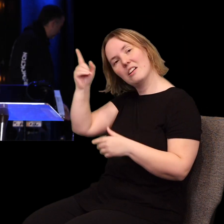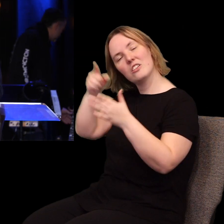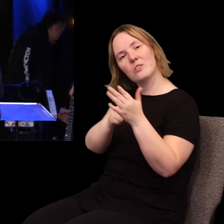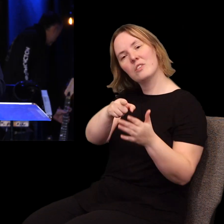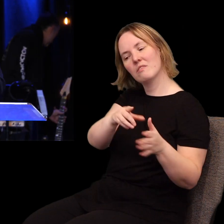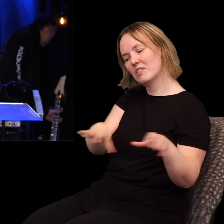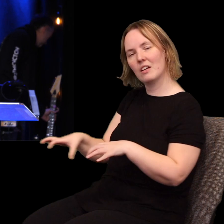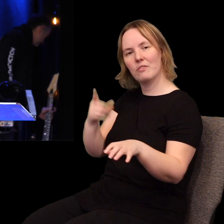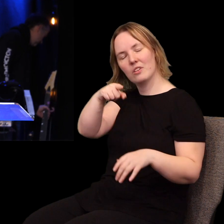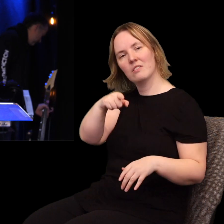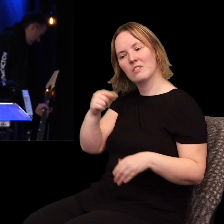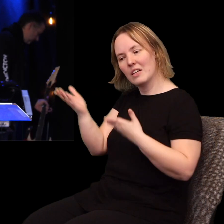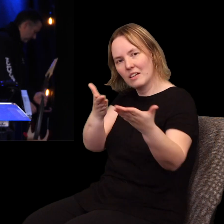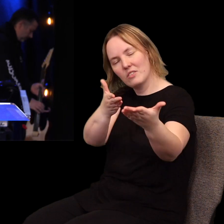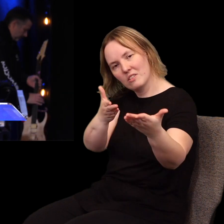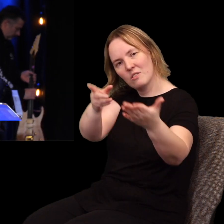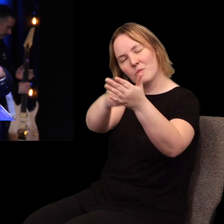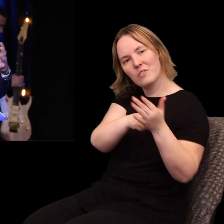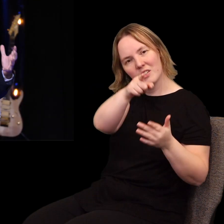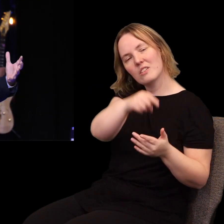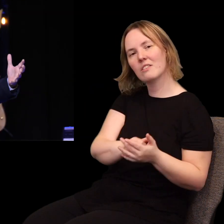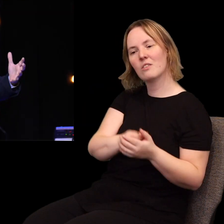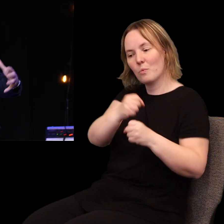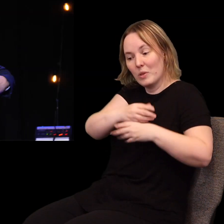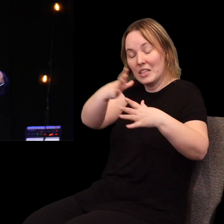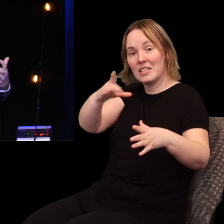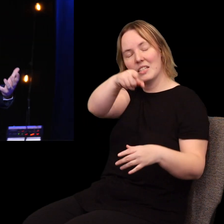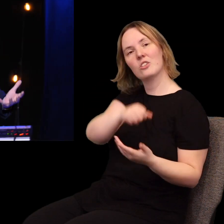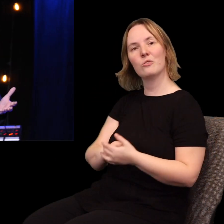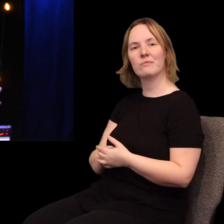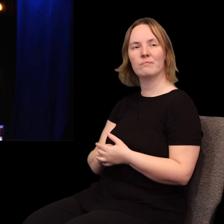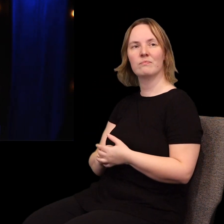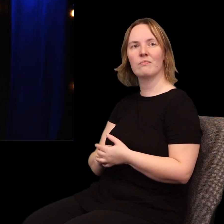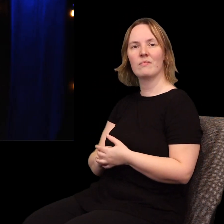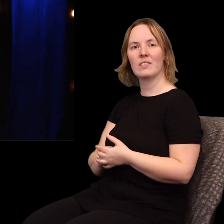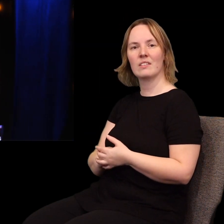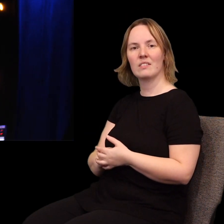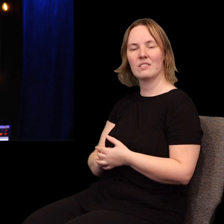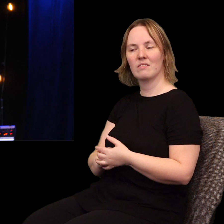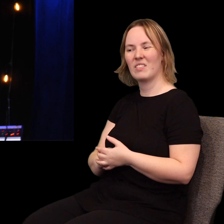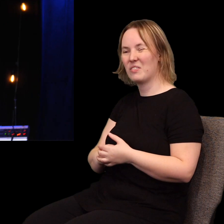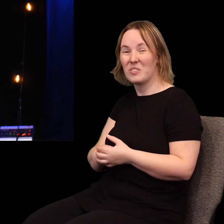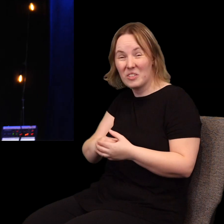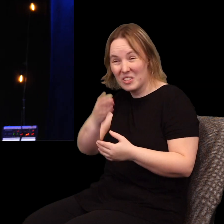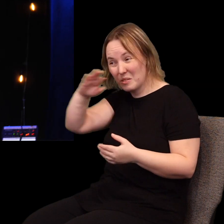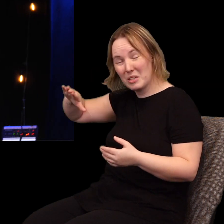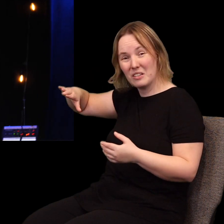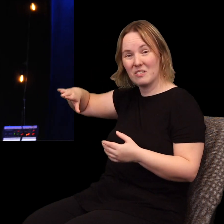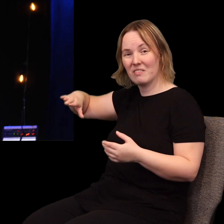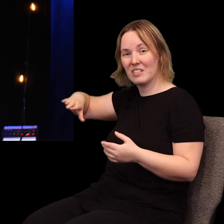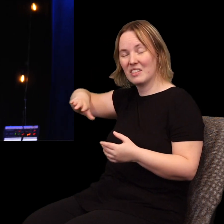has shown you, done for you, provided for you, revealed to you, released in you, have those things been in